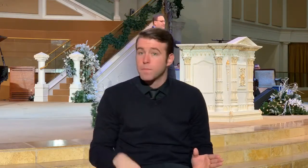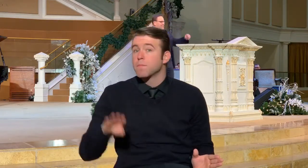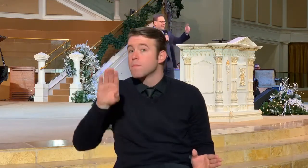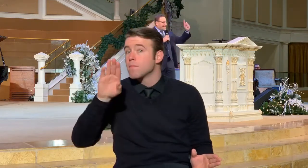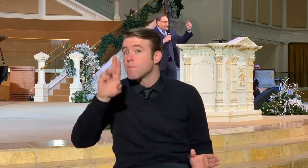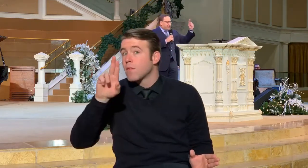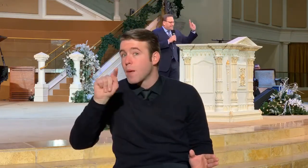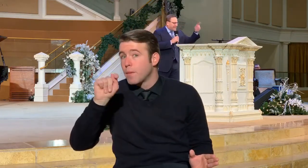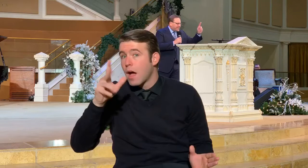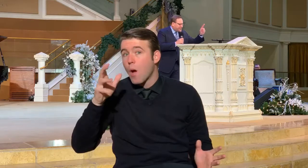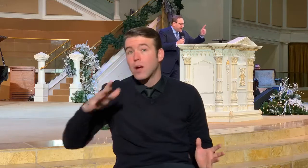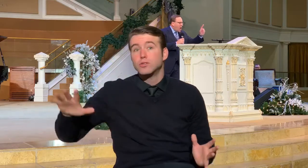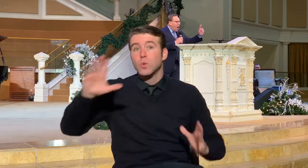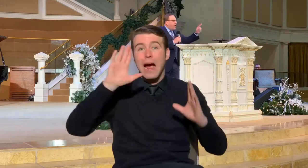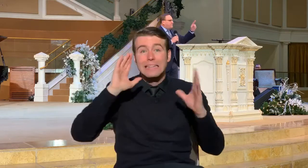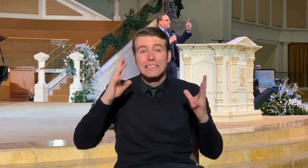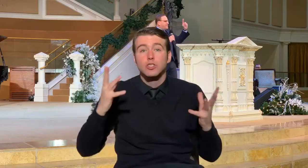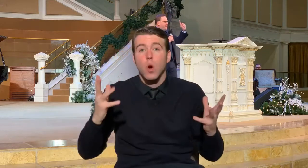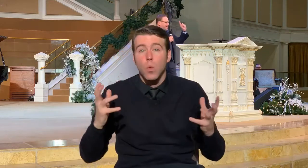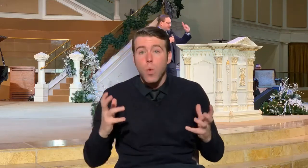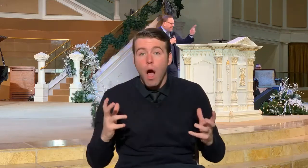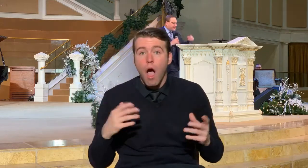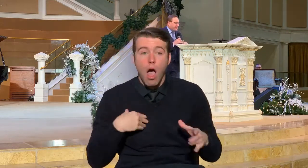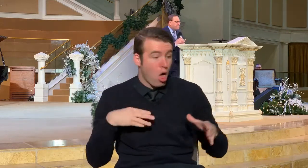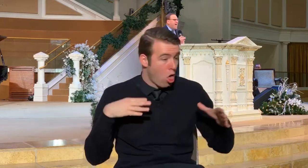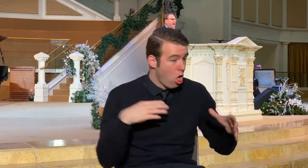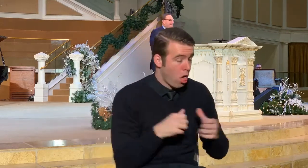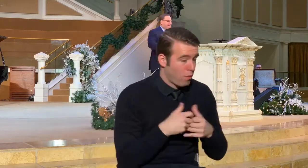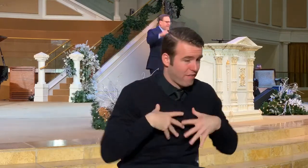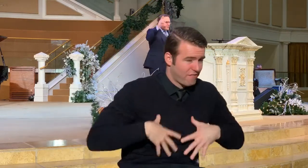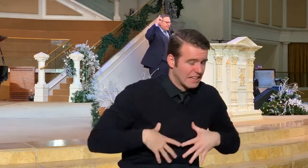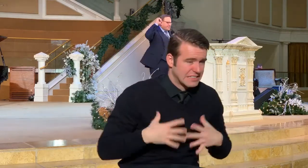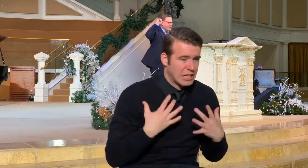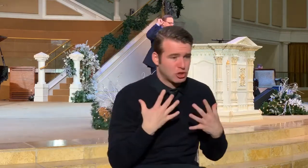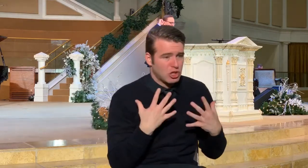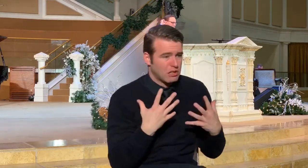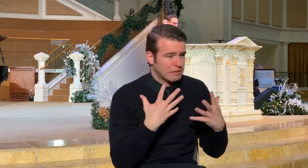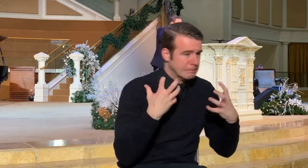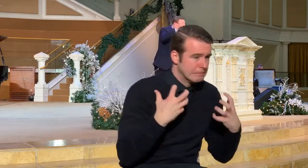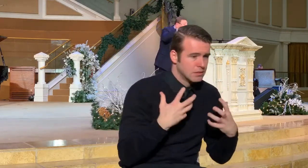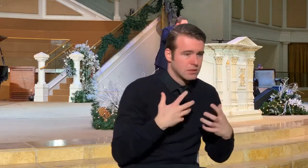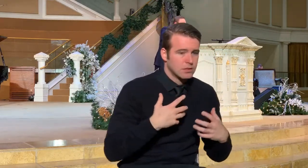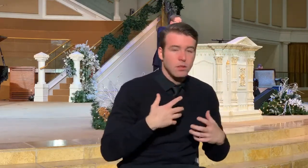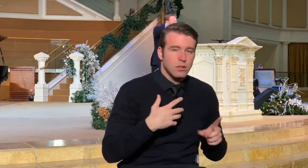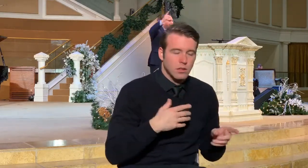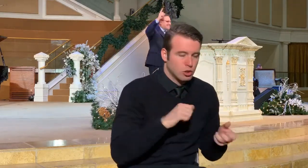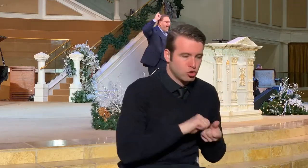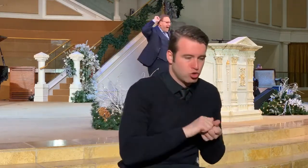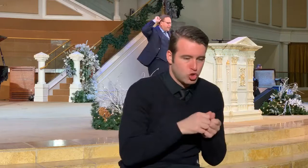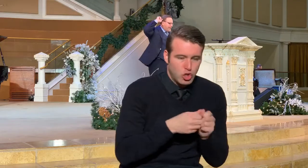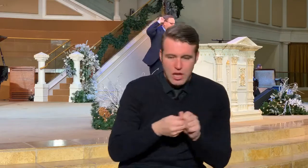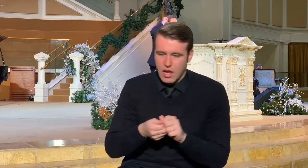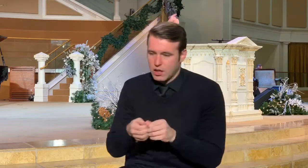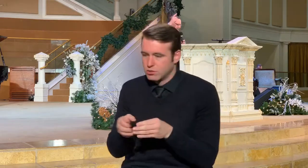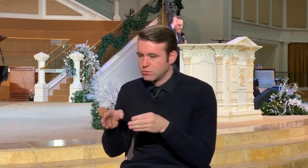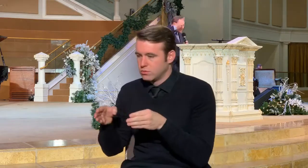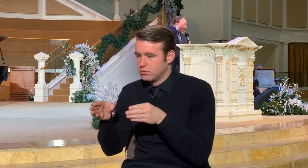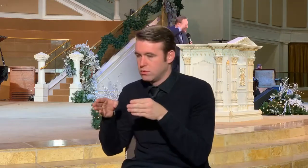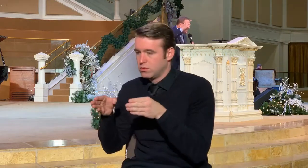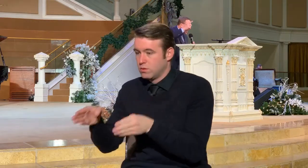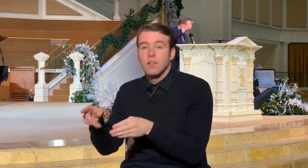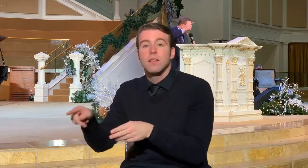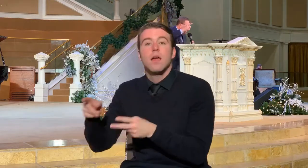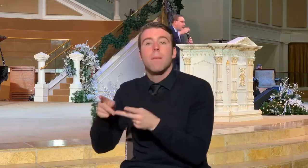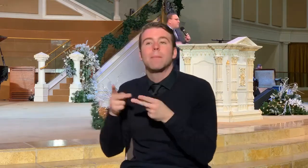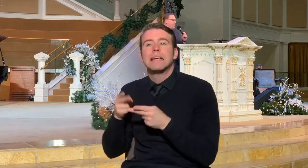But he wants to get your attention off of the vexation and get your attention on something that's out in a place